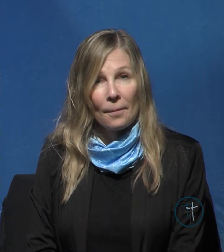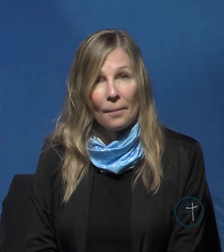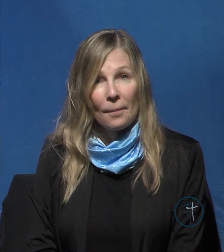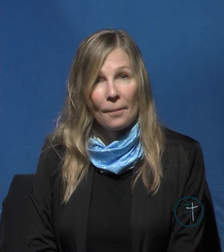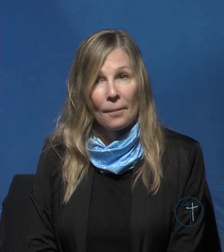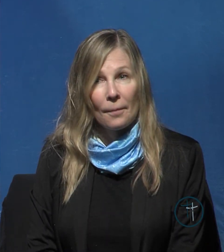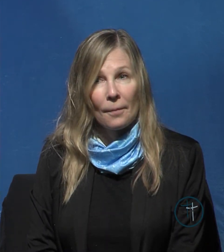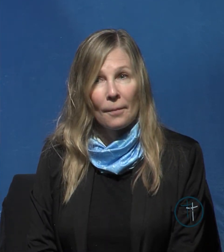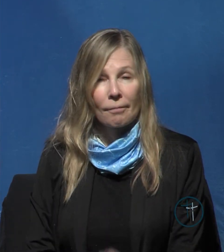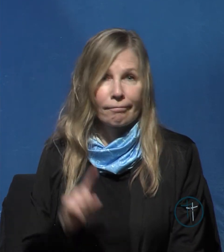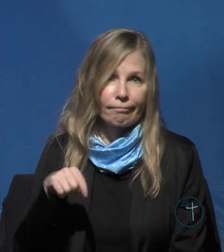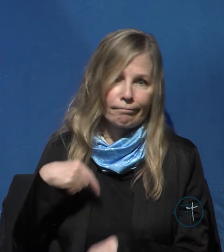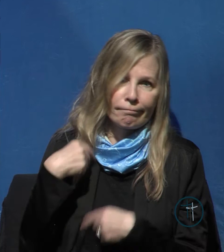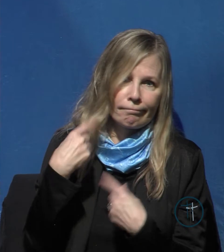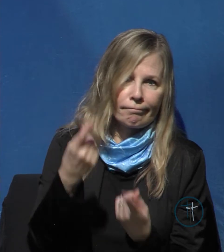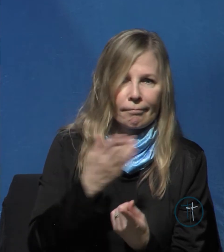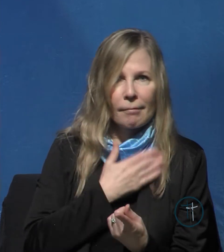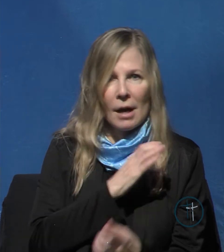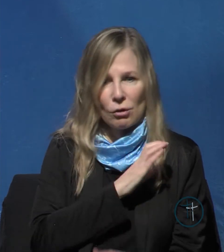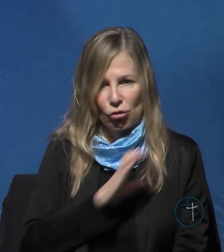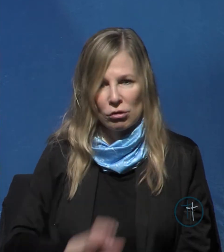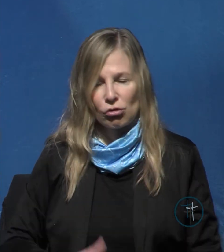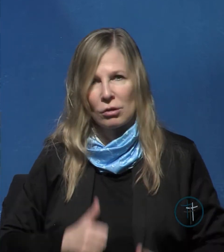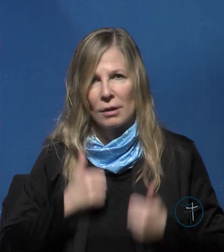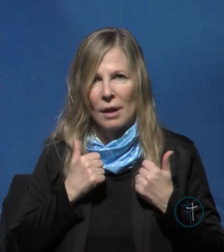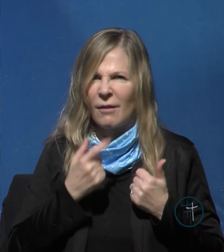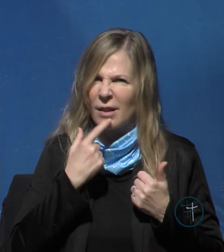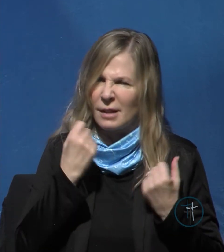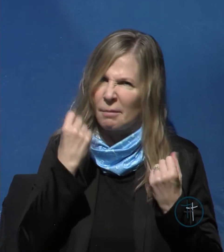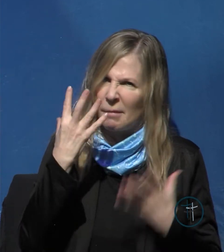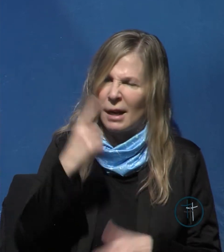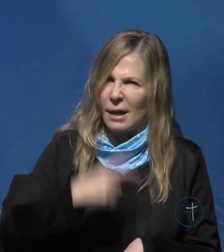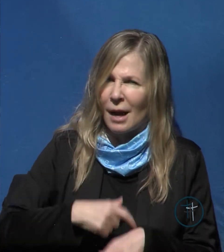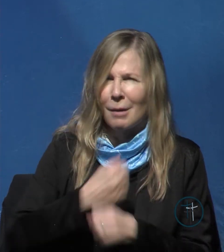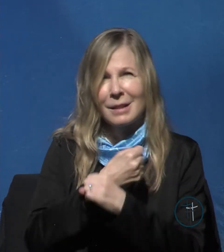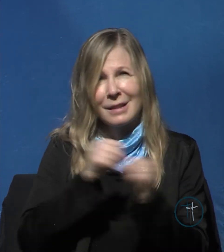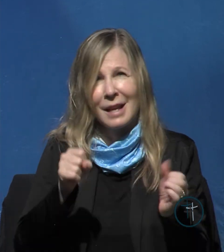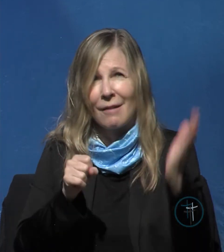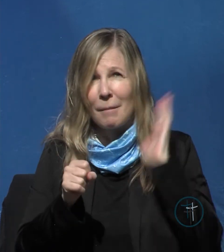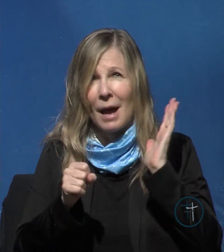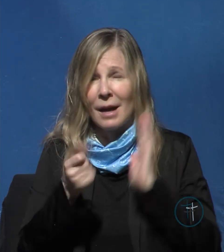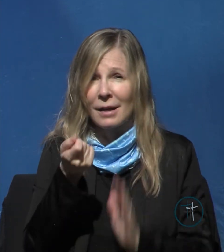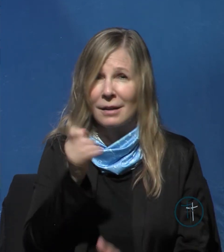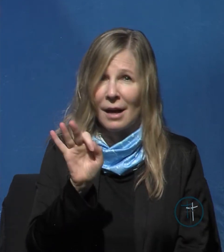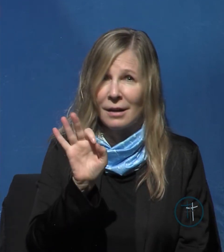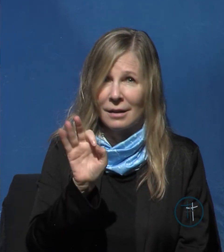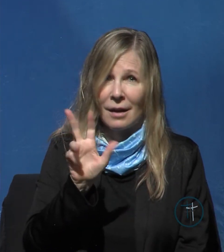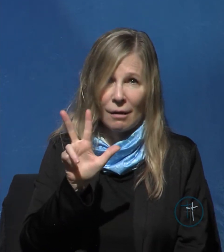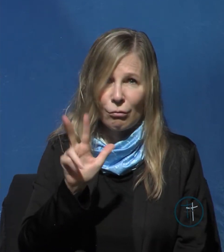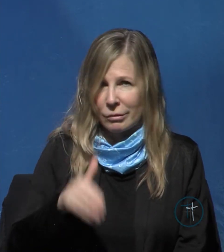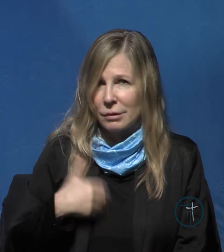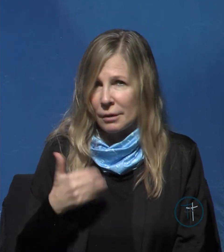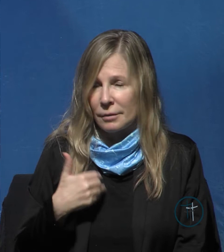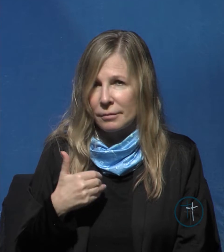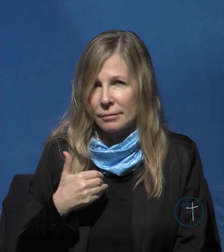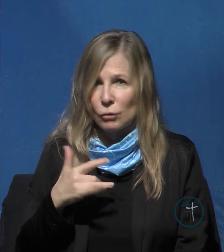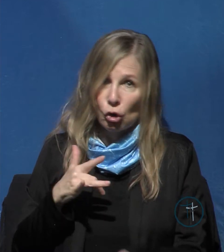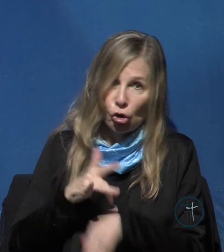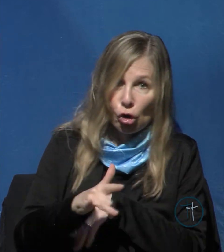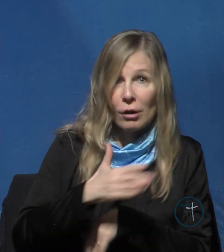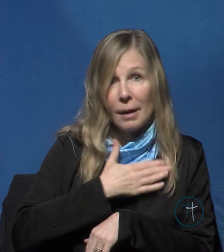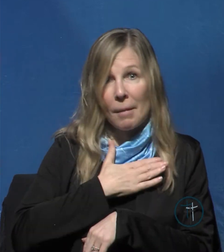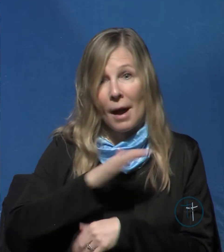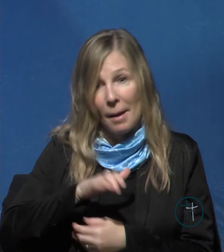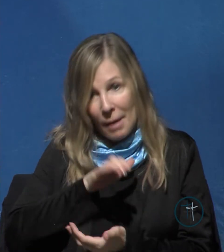I've heard over the course of my Christian life, which I've said many times, I was saved back in 1993 as a young man, early in my